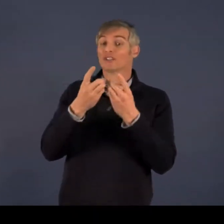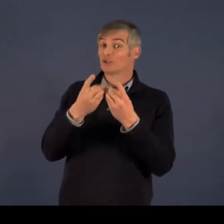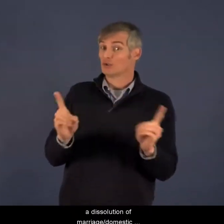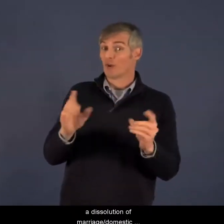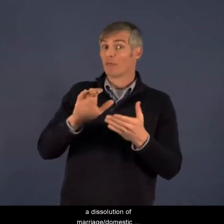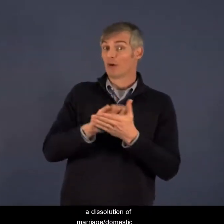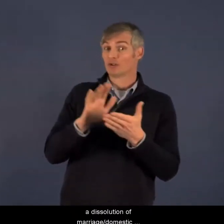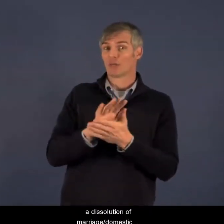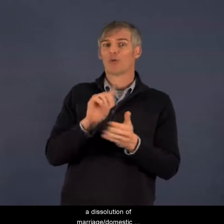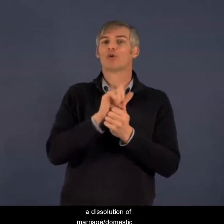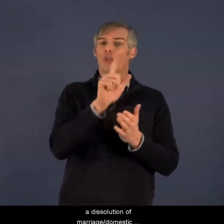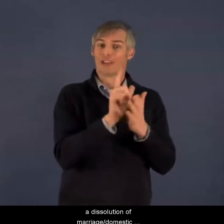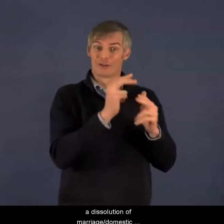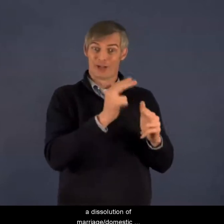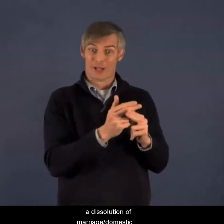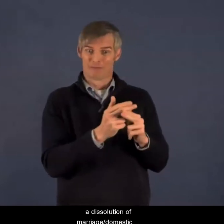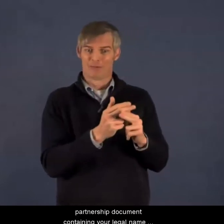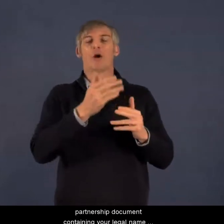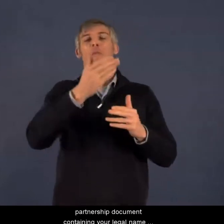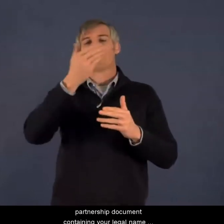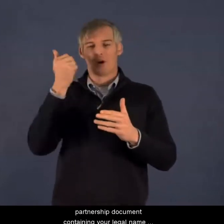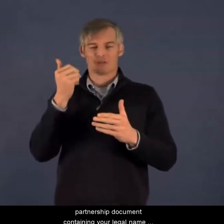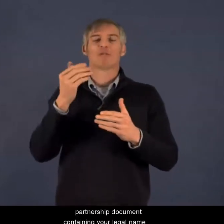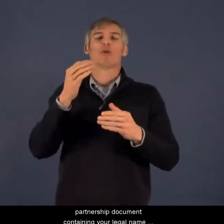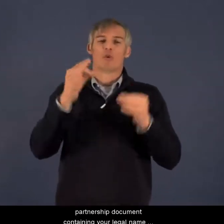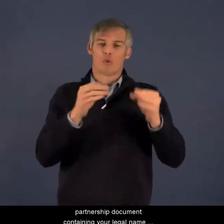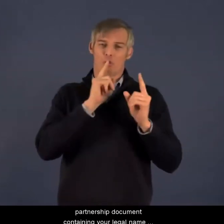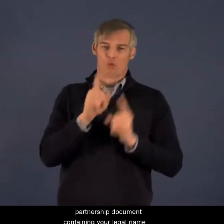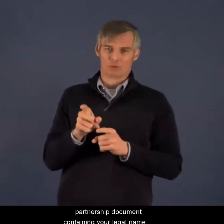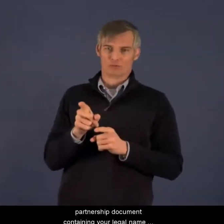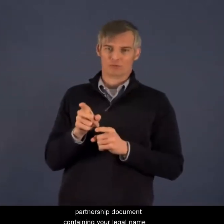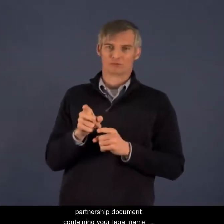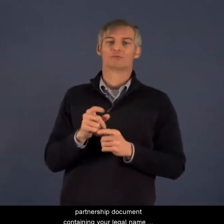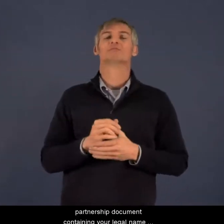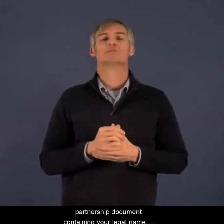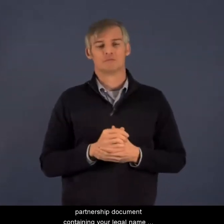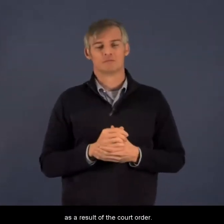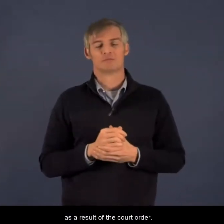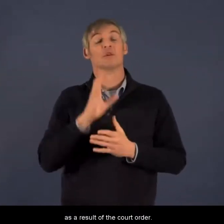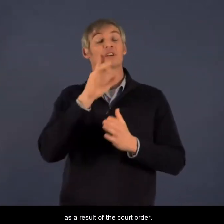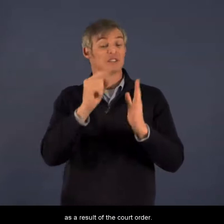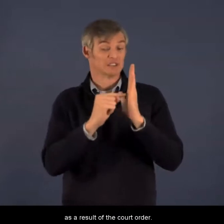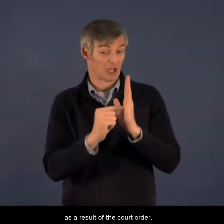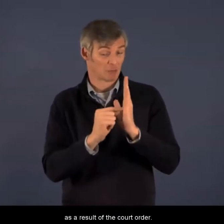a dissolution of marriage, domestic partnership document containing your legal name as a result of the court